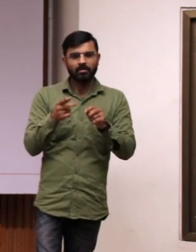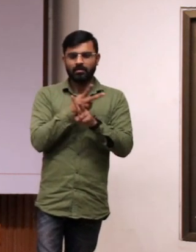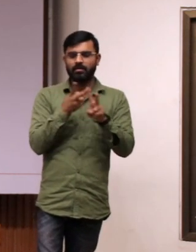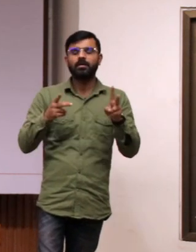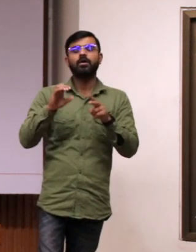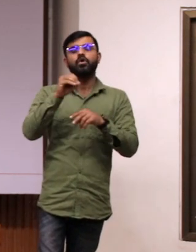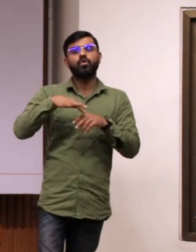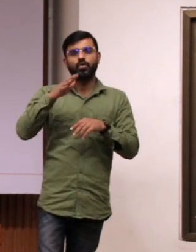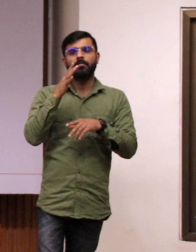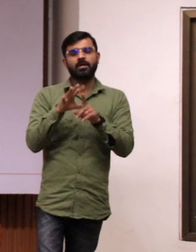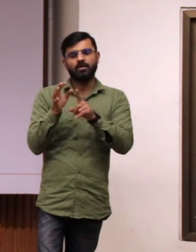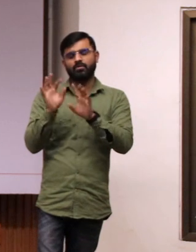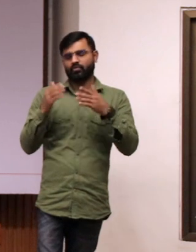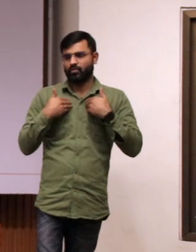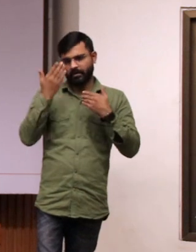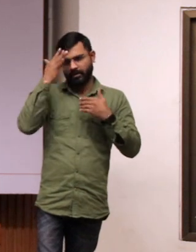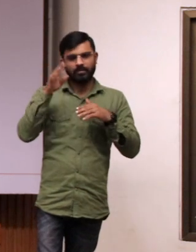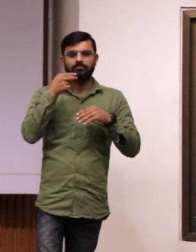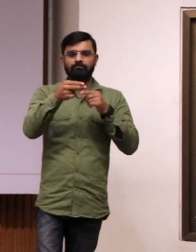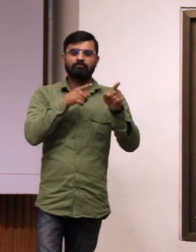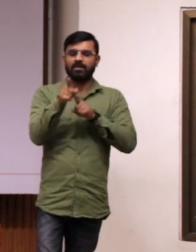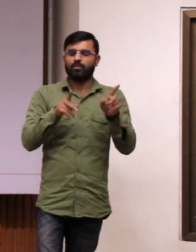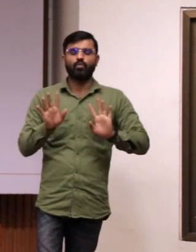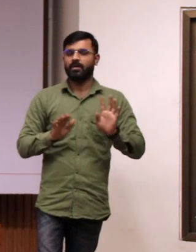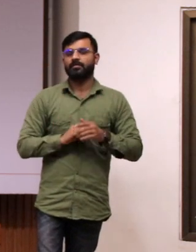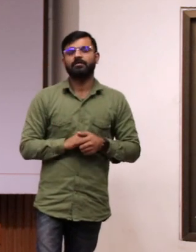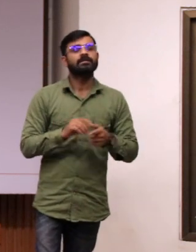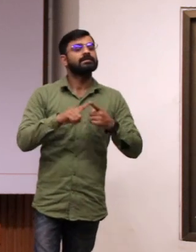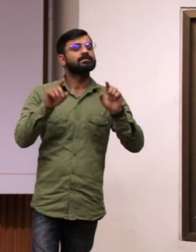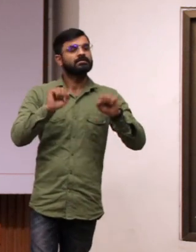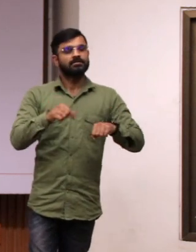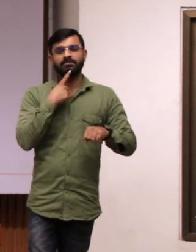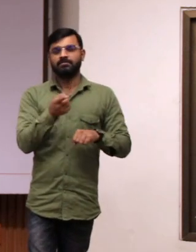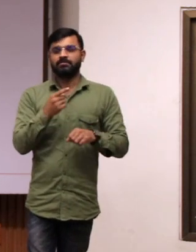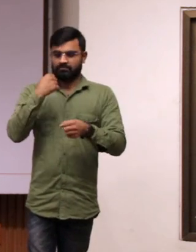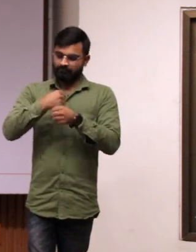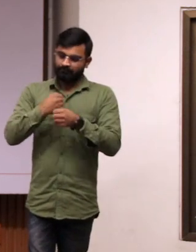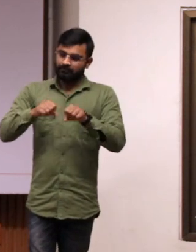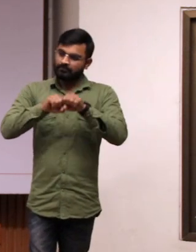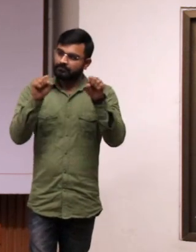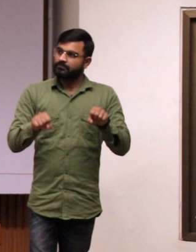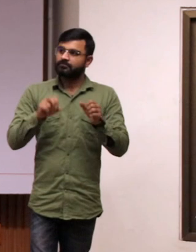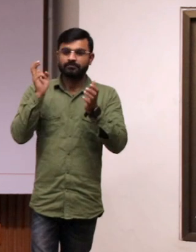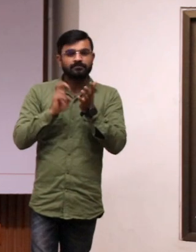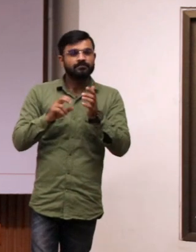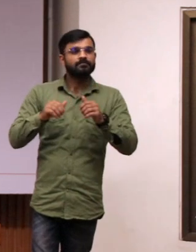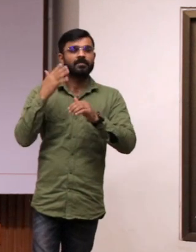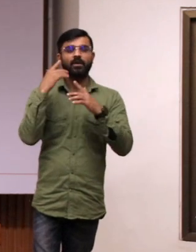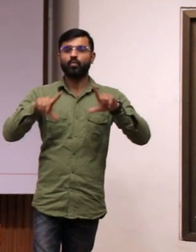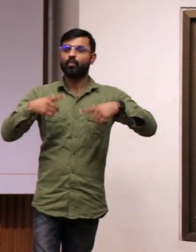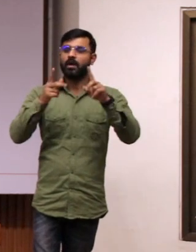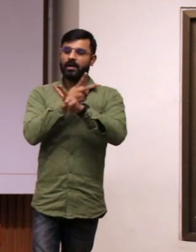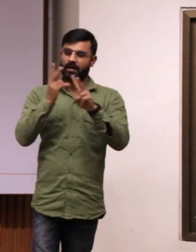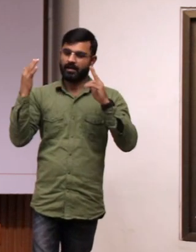some organizations they might be doing. I am not going to criticize anybody. But yes, when government system like reserve forest and protected forest